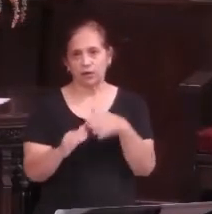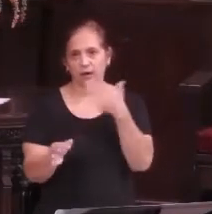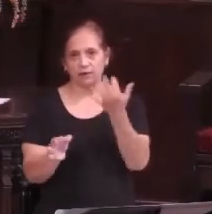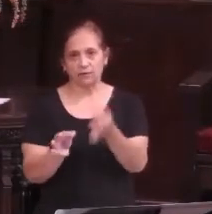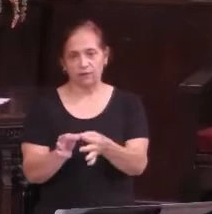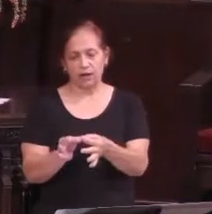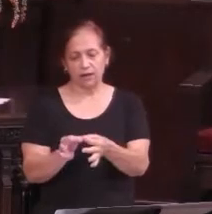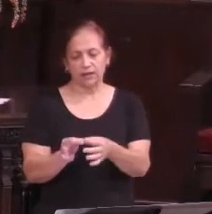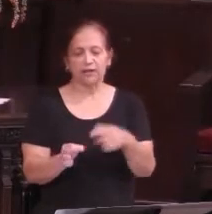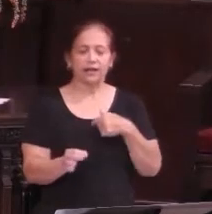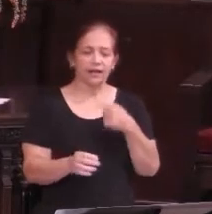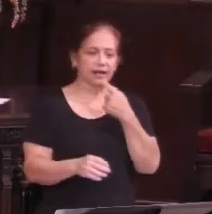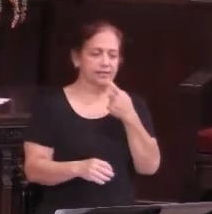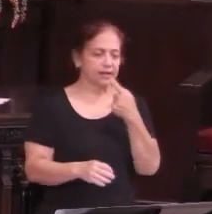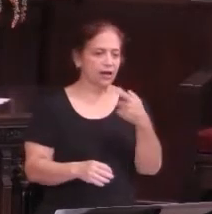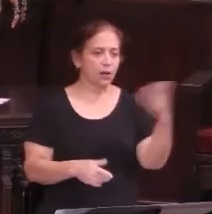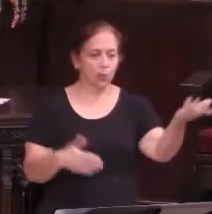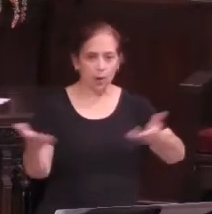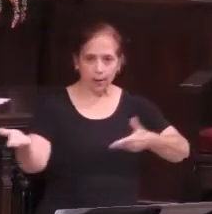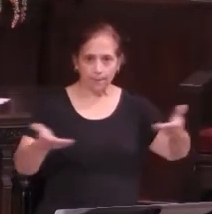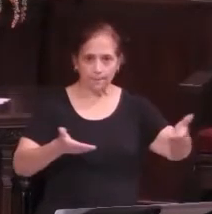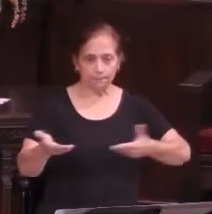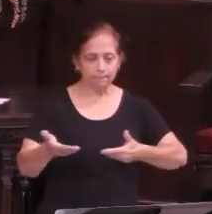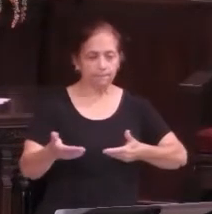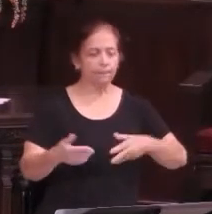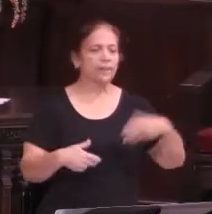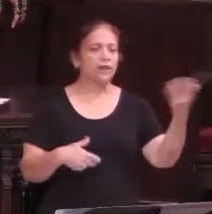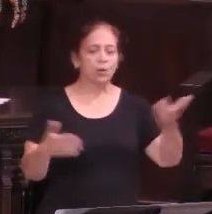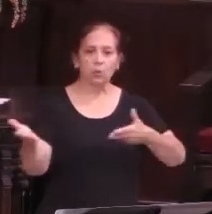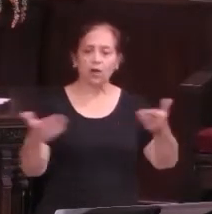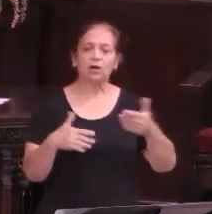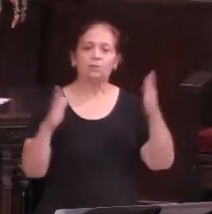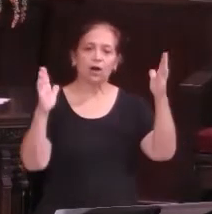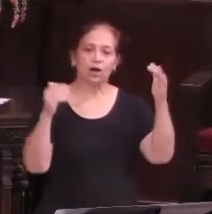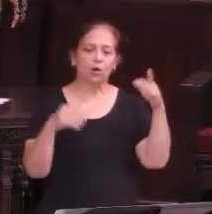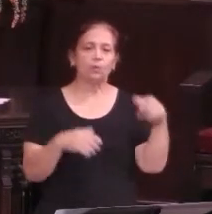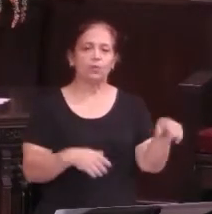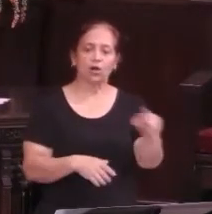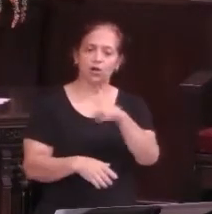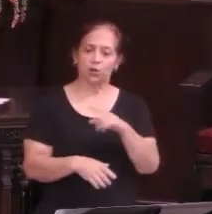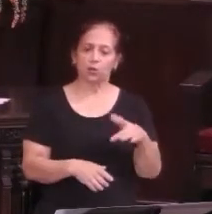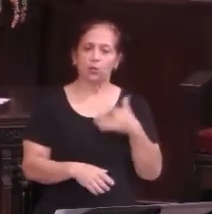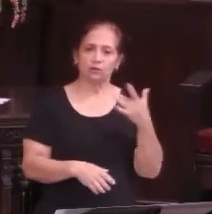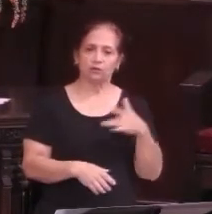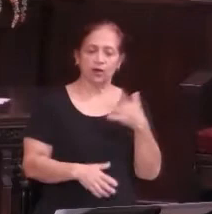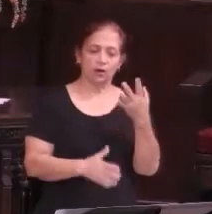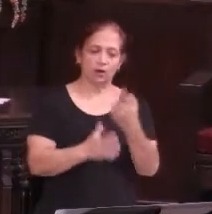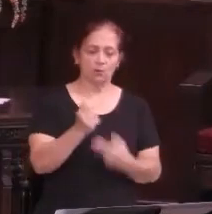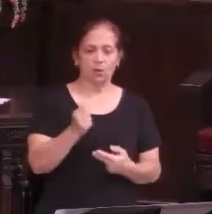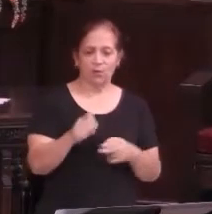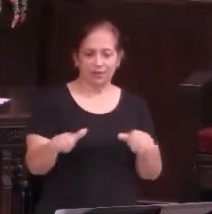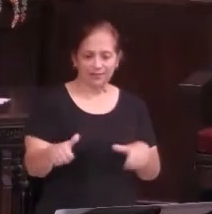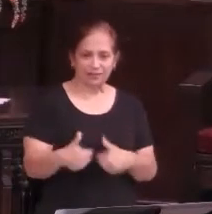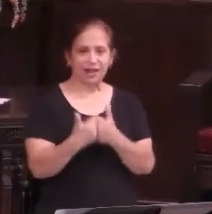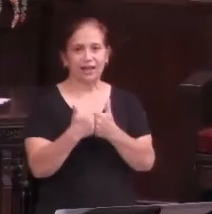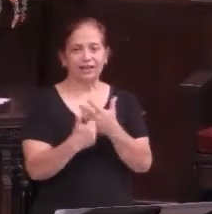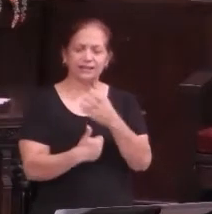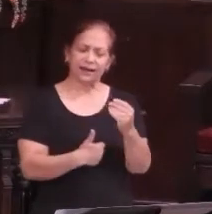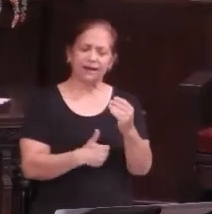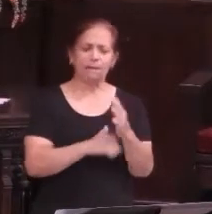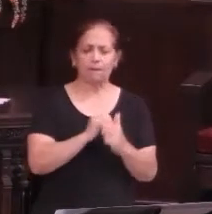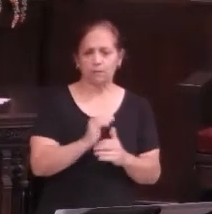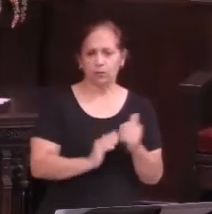faith, I say welcome. Welcome. I hope that you will feel both challenged and